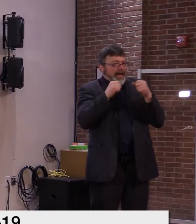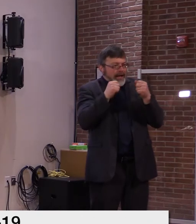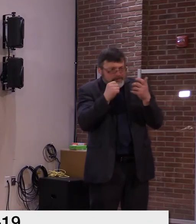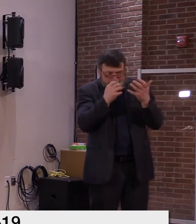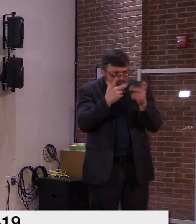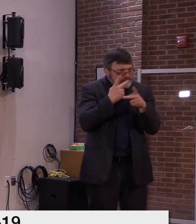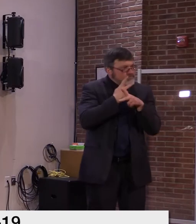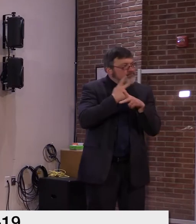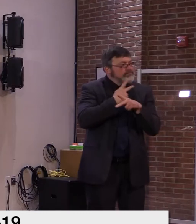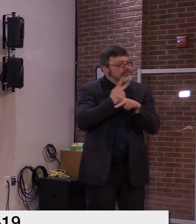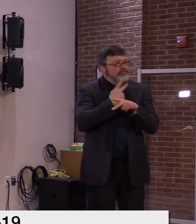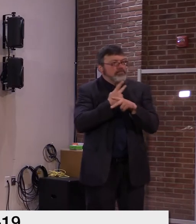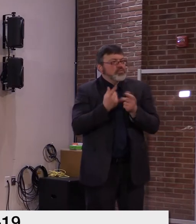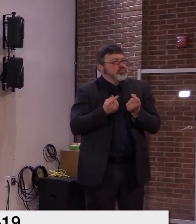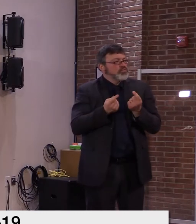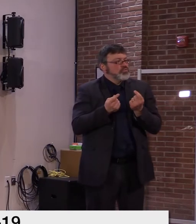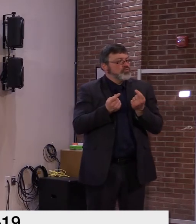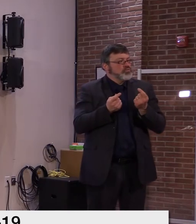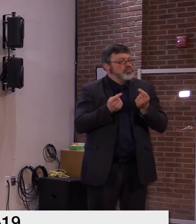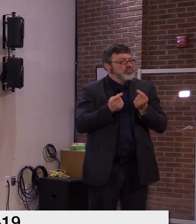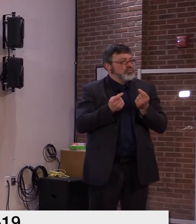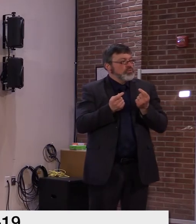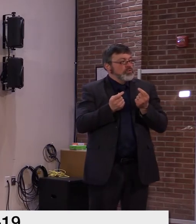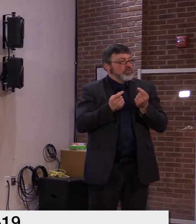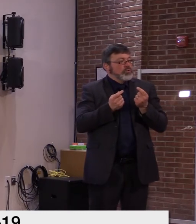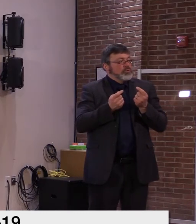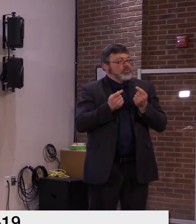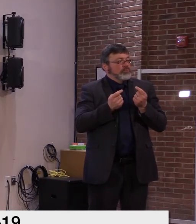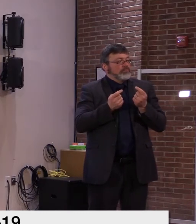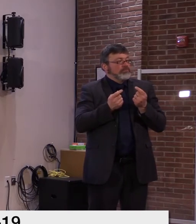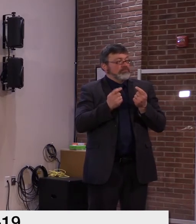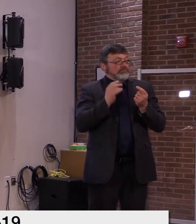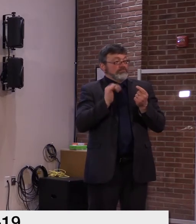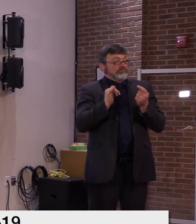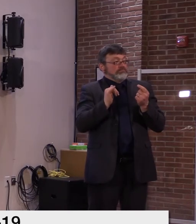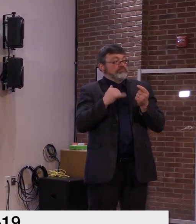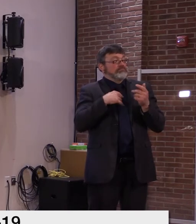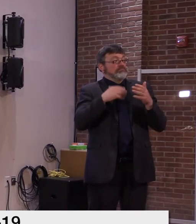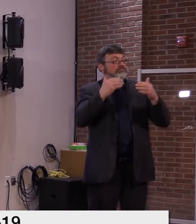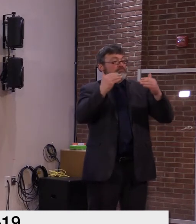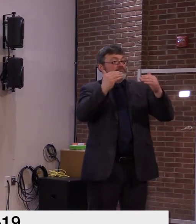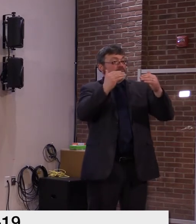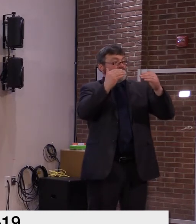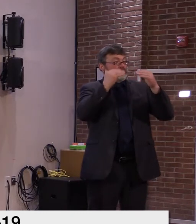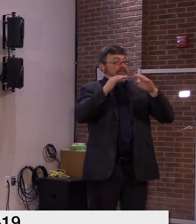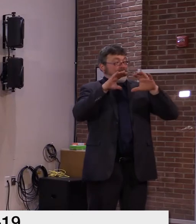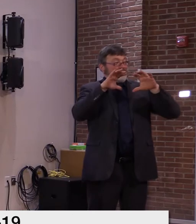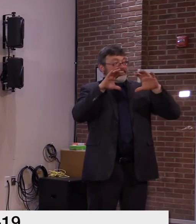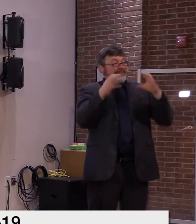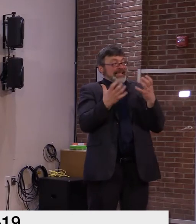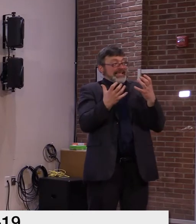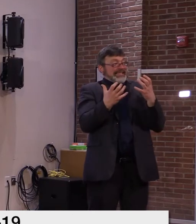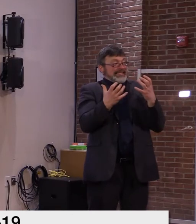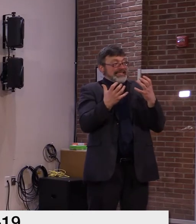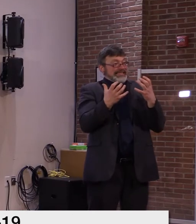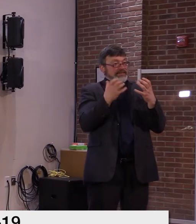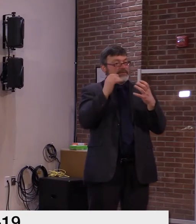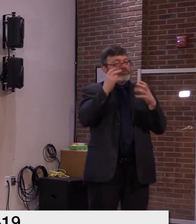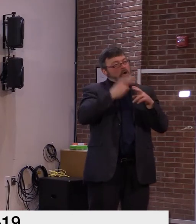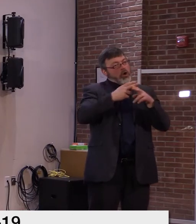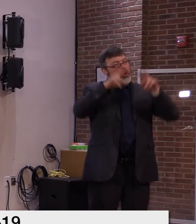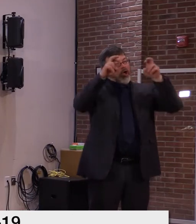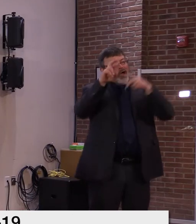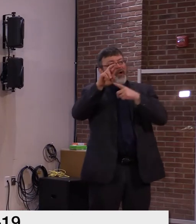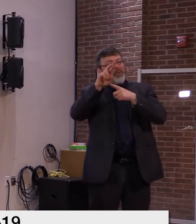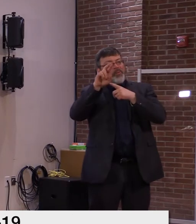known in emergency management. Although this public health emergency is not over, we need to act now to prevent an educational emergency